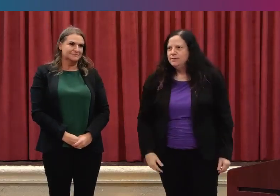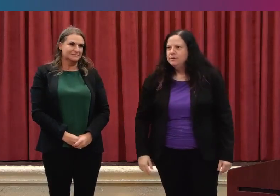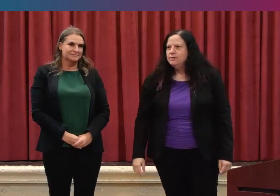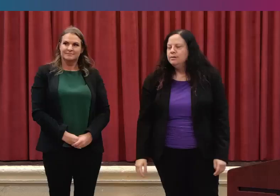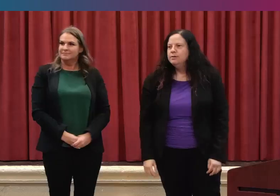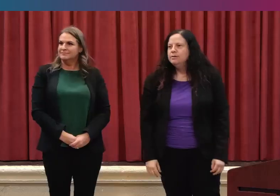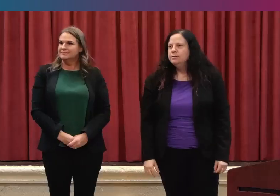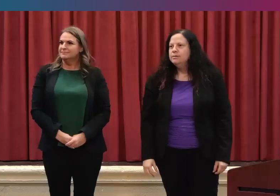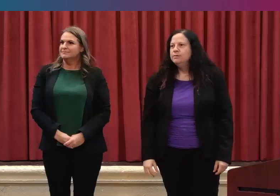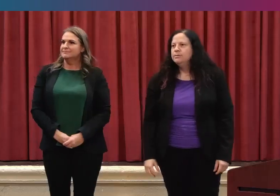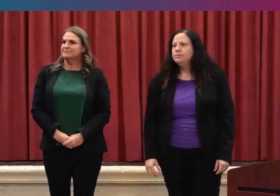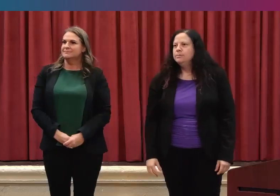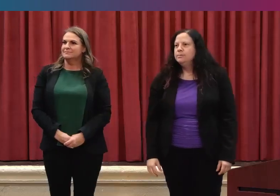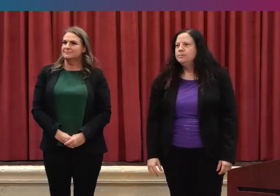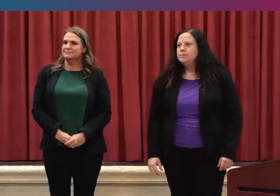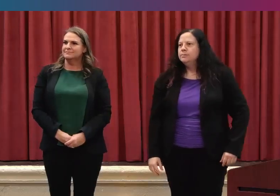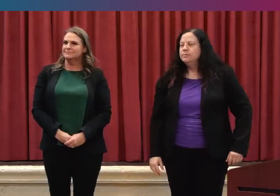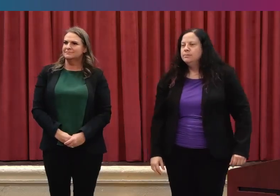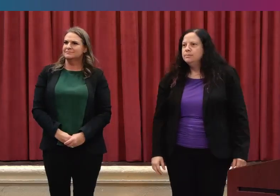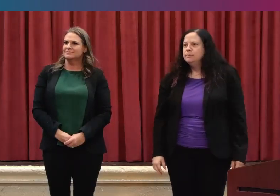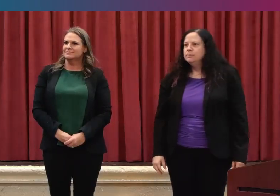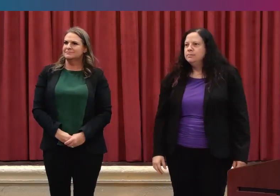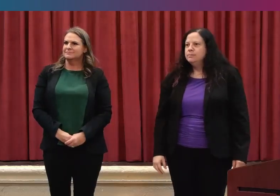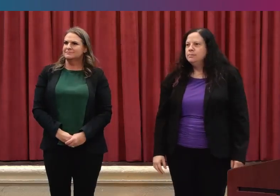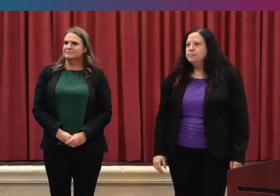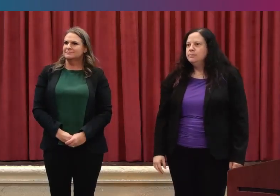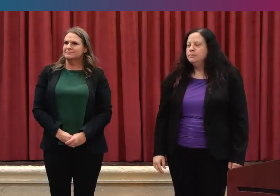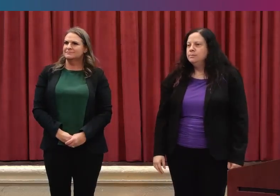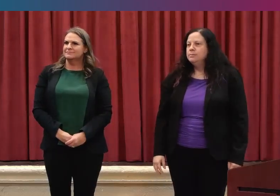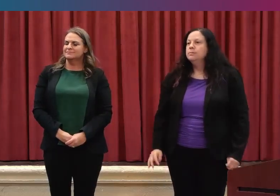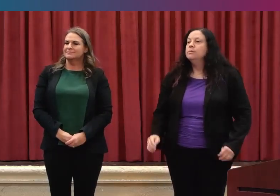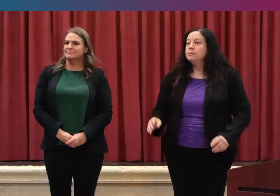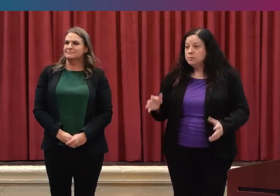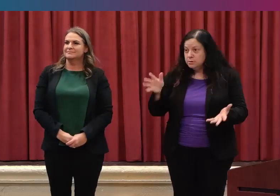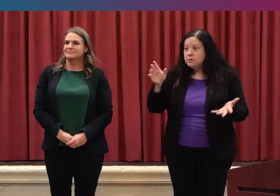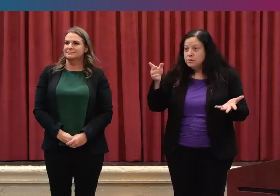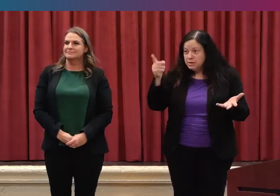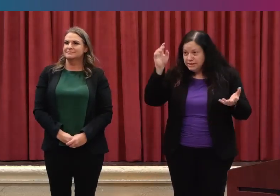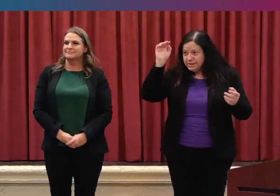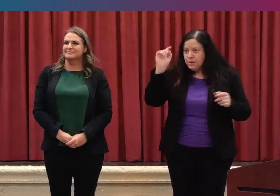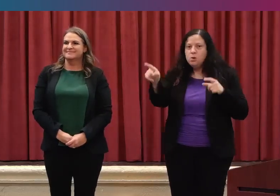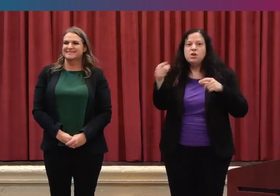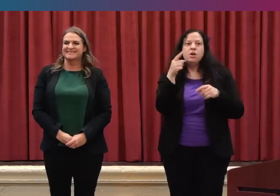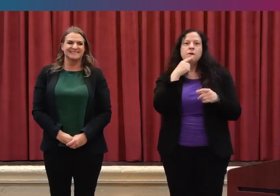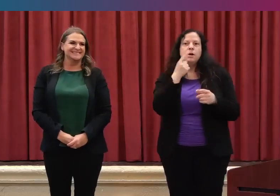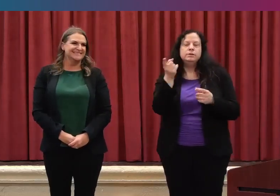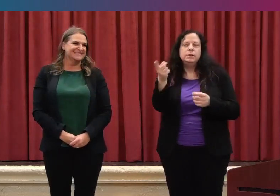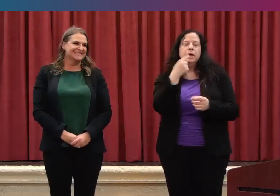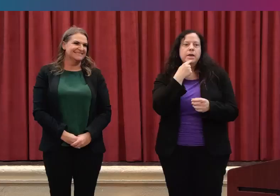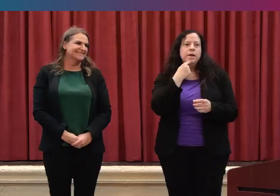signs. Going back to this, no, the interpreter doesn't show up, oh, that makes me very angry, you know, when the interpreter doesn't show up.